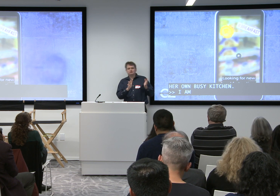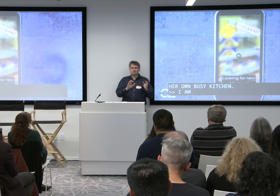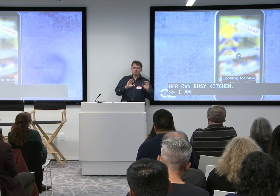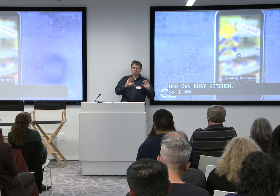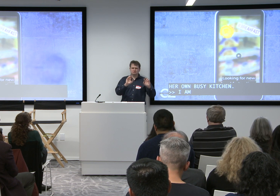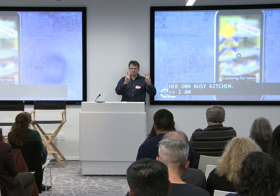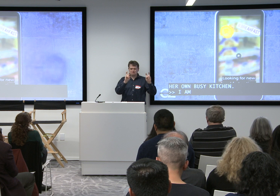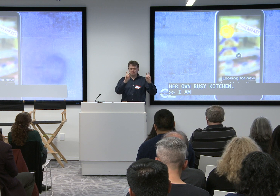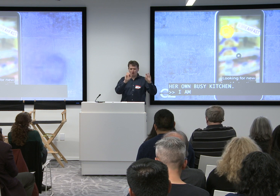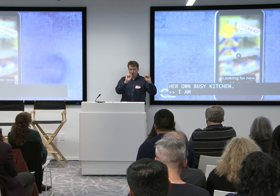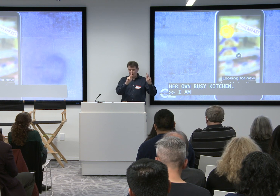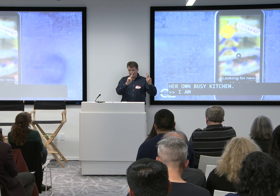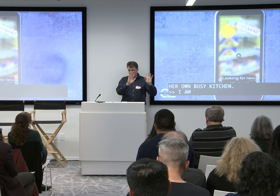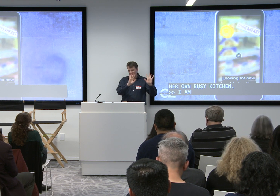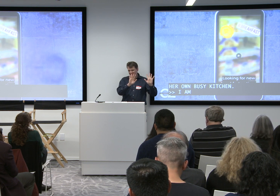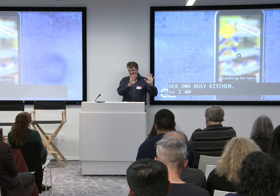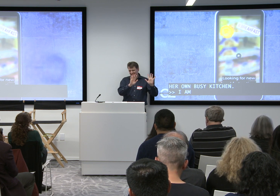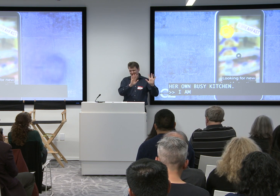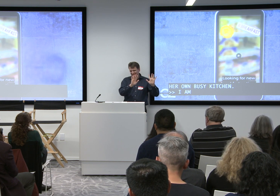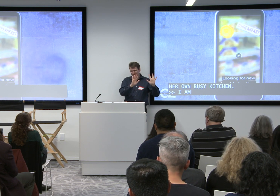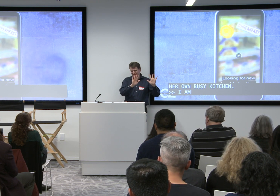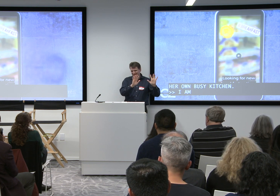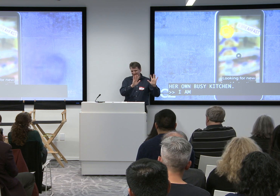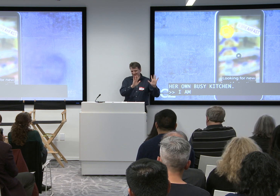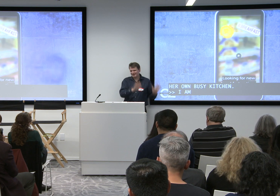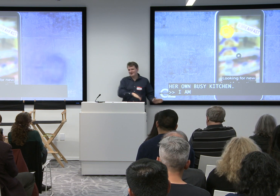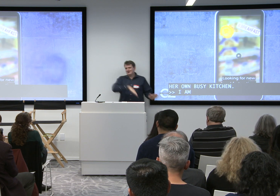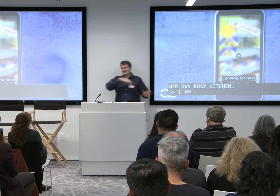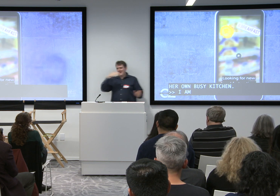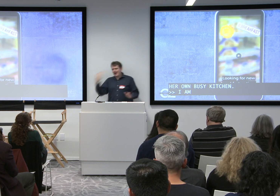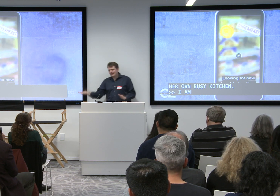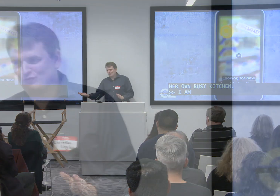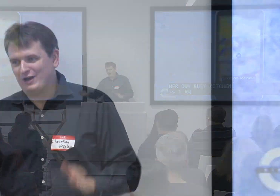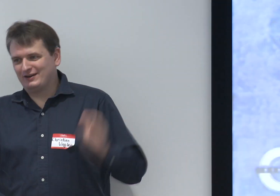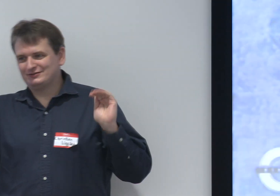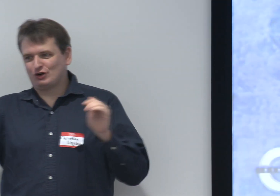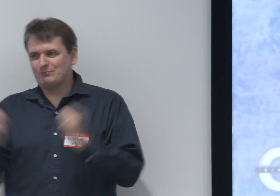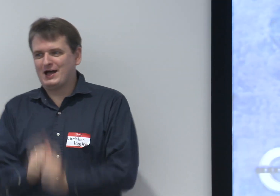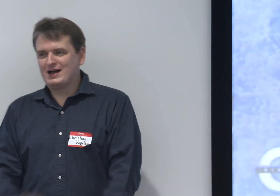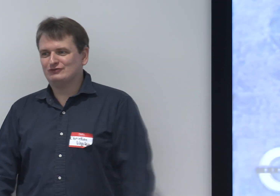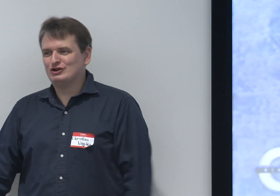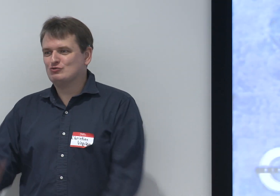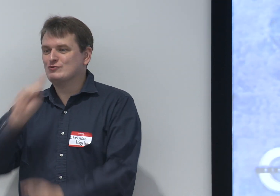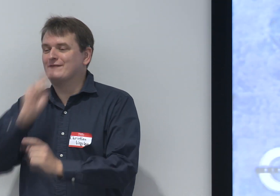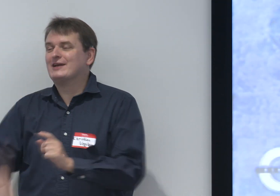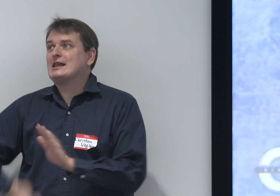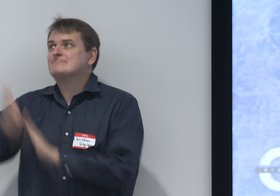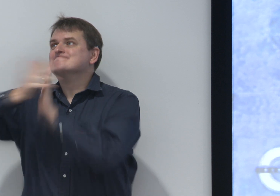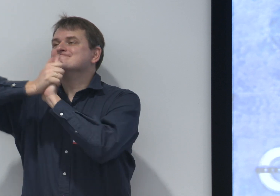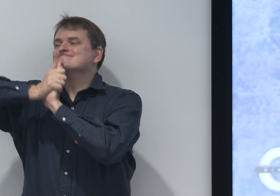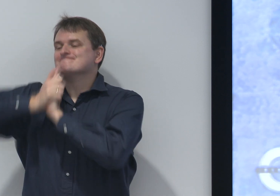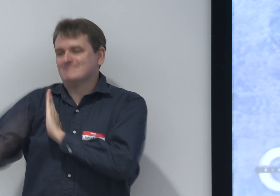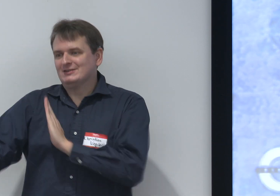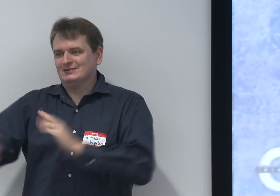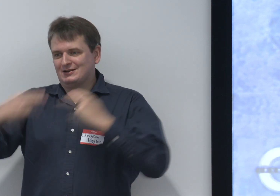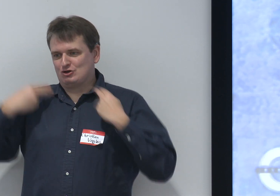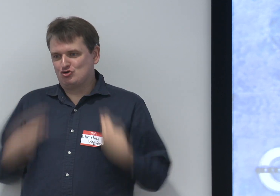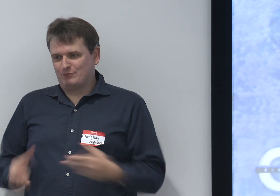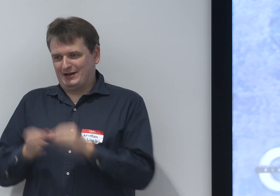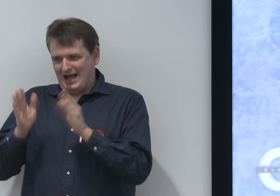which is, I'm going to put in quotes, okay. And then the other is what I consider to be